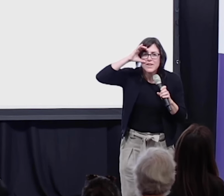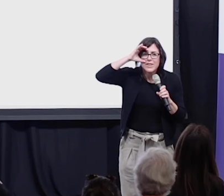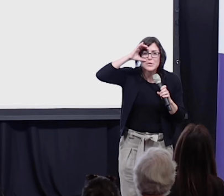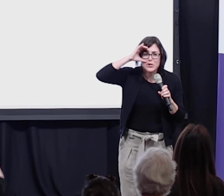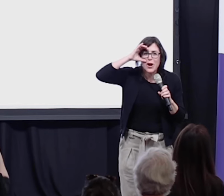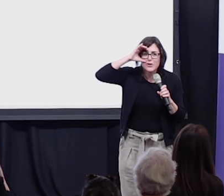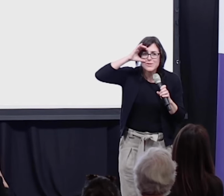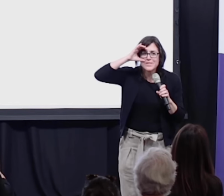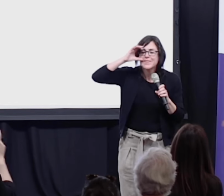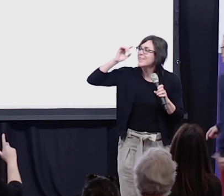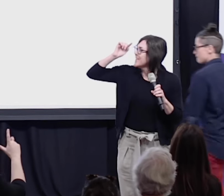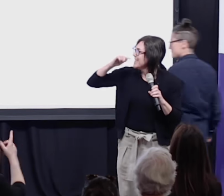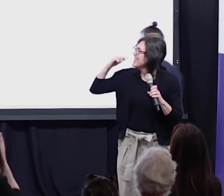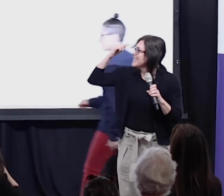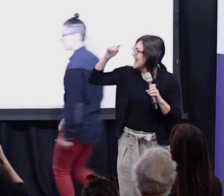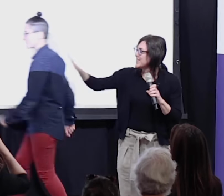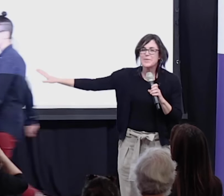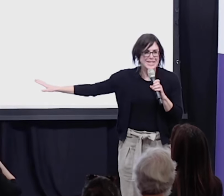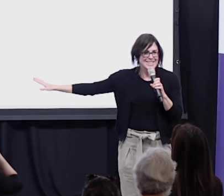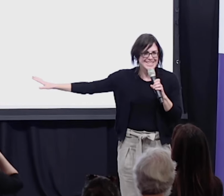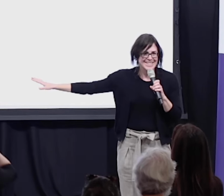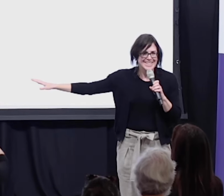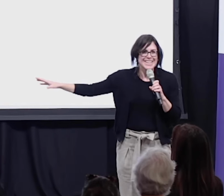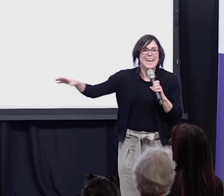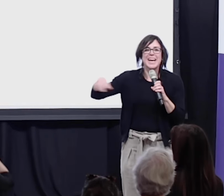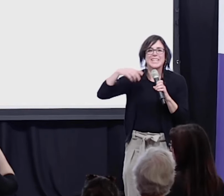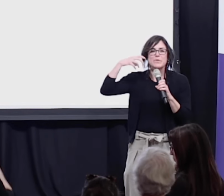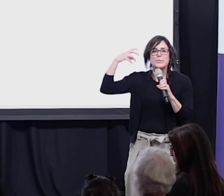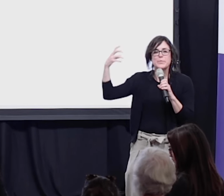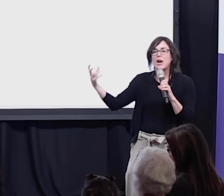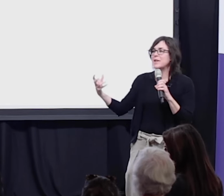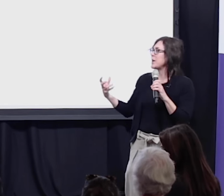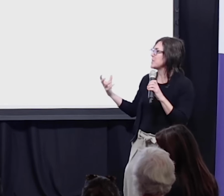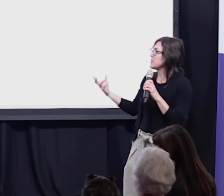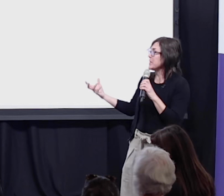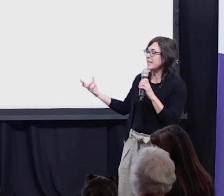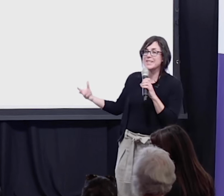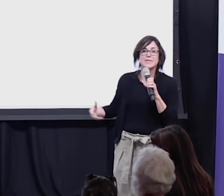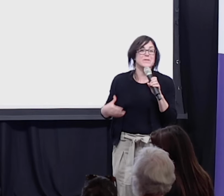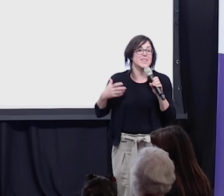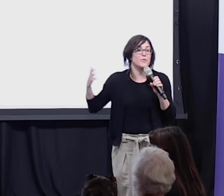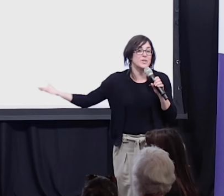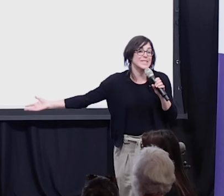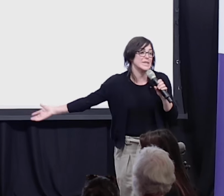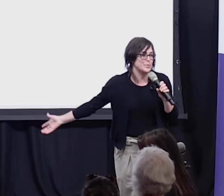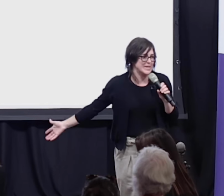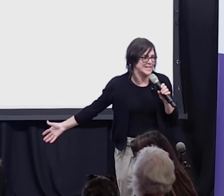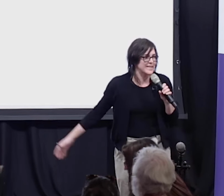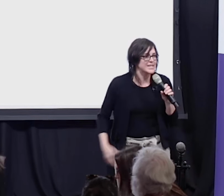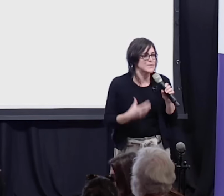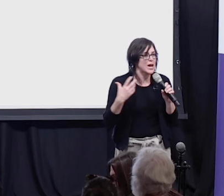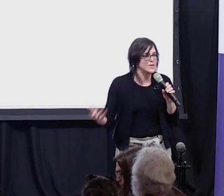goggles, there was goggles. That's her piece. And it was talking about her experience being forced to